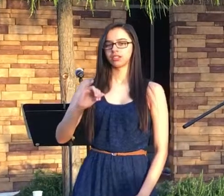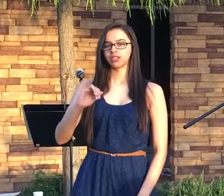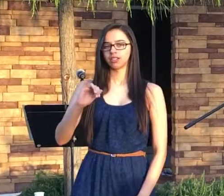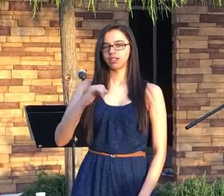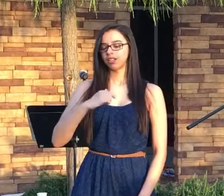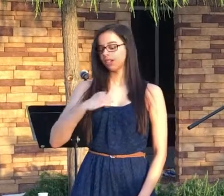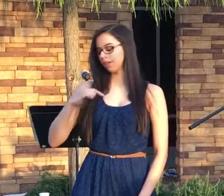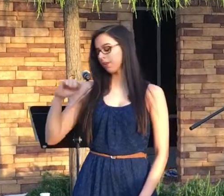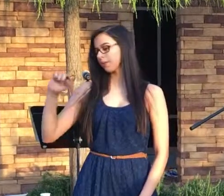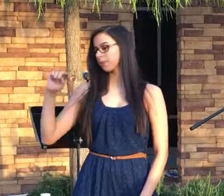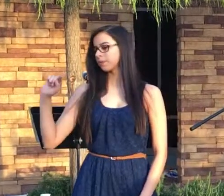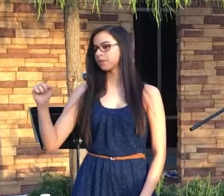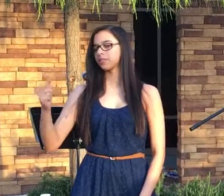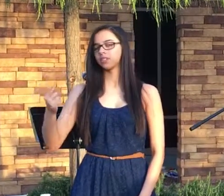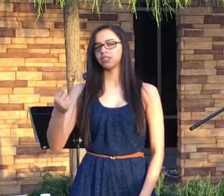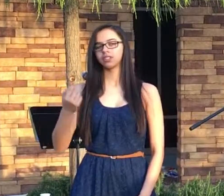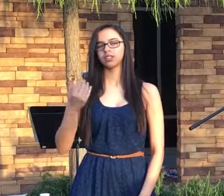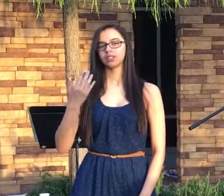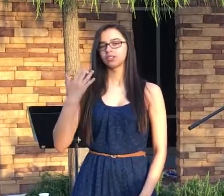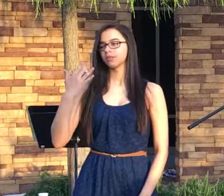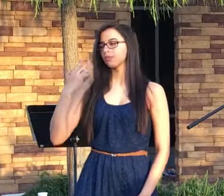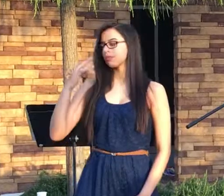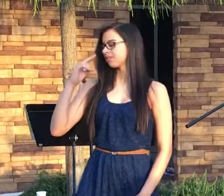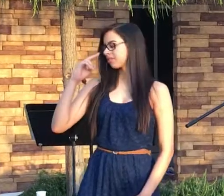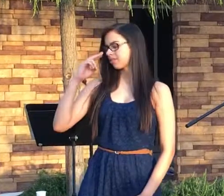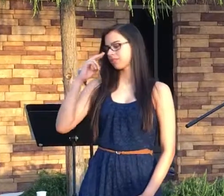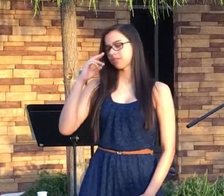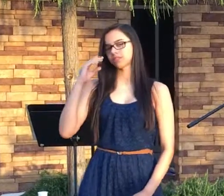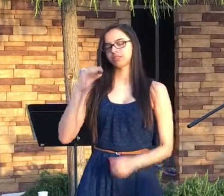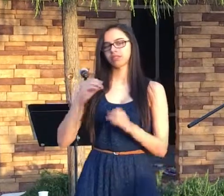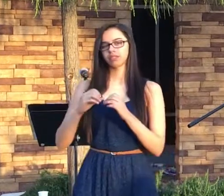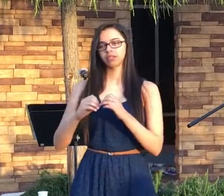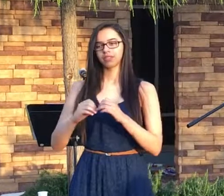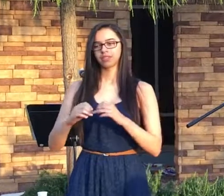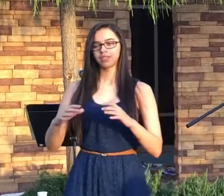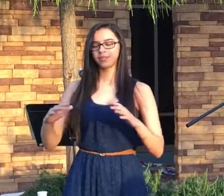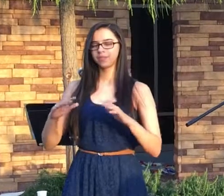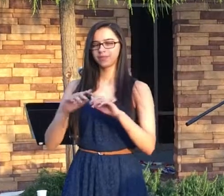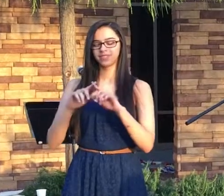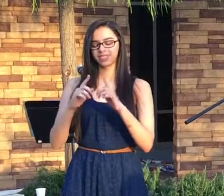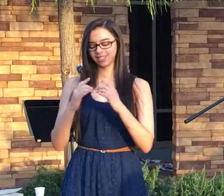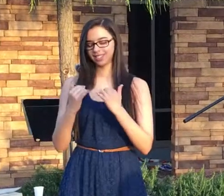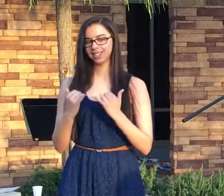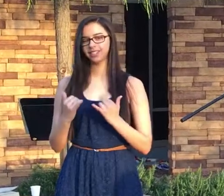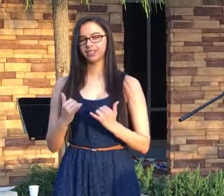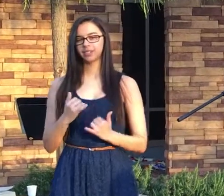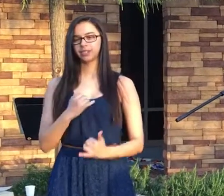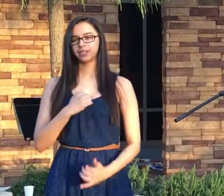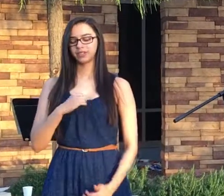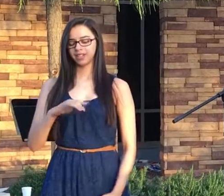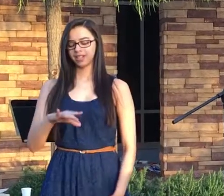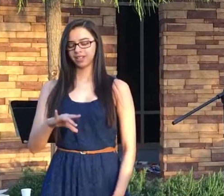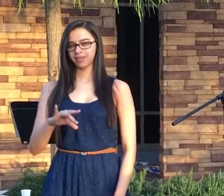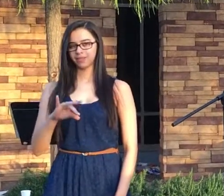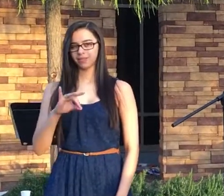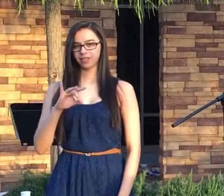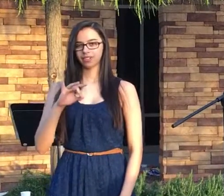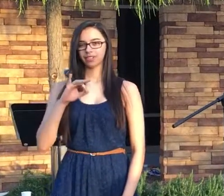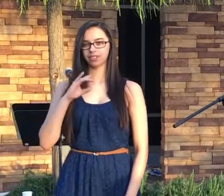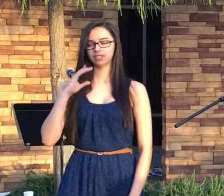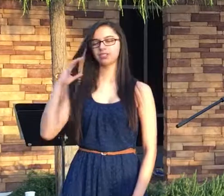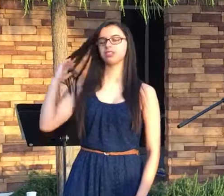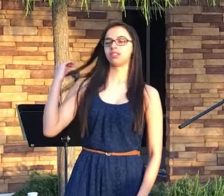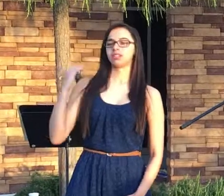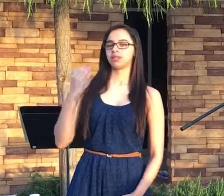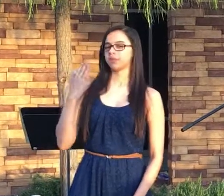I once was lost, but now I'm